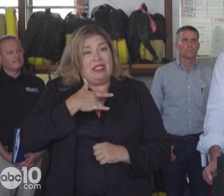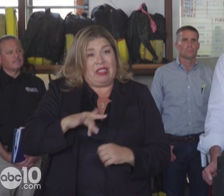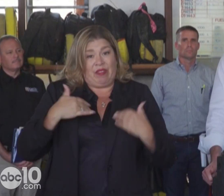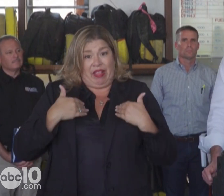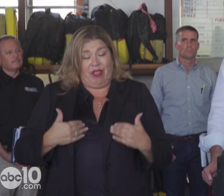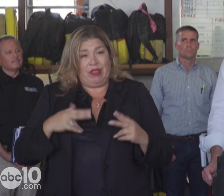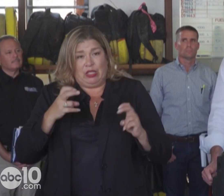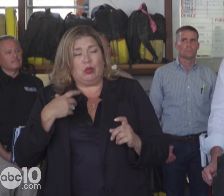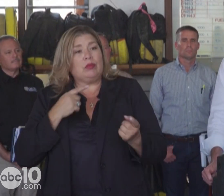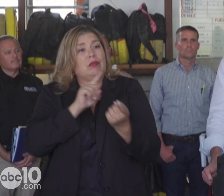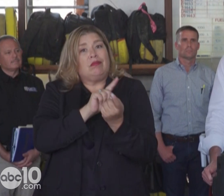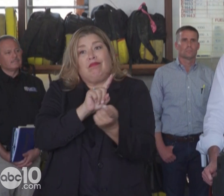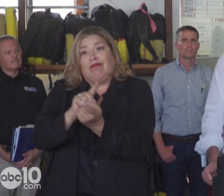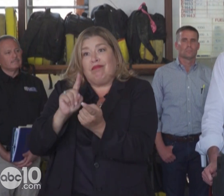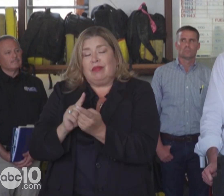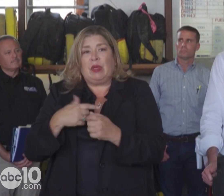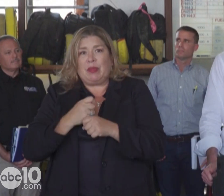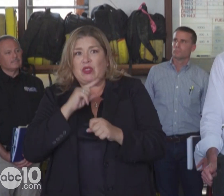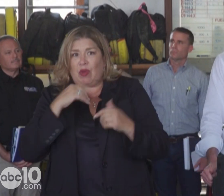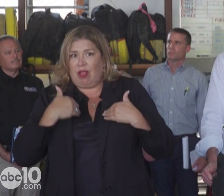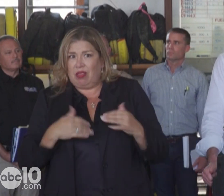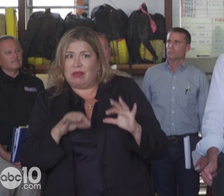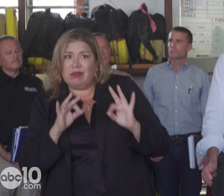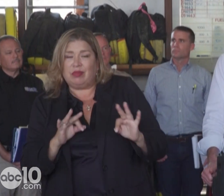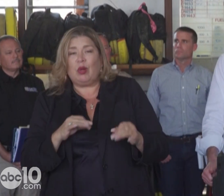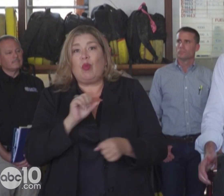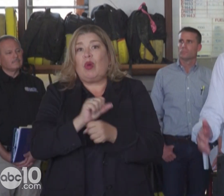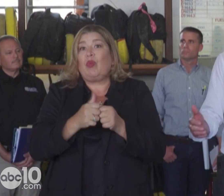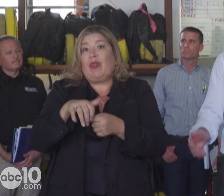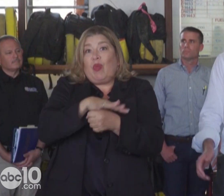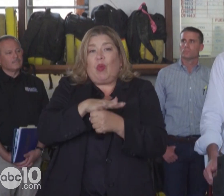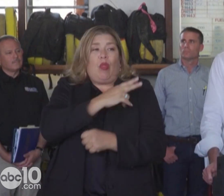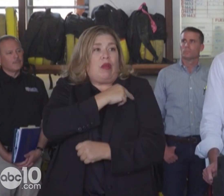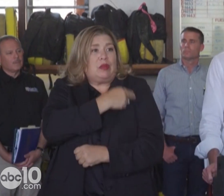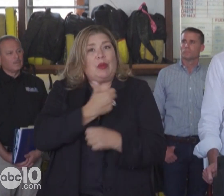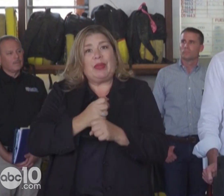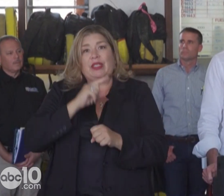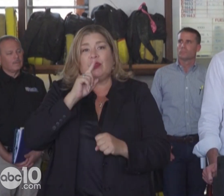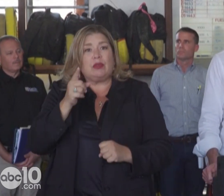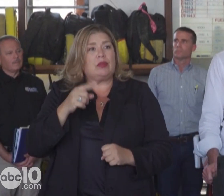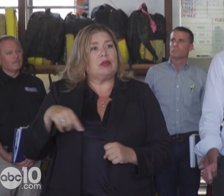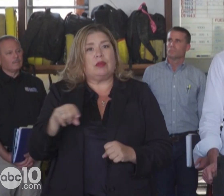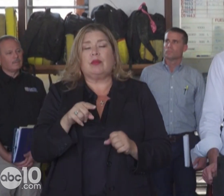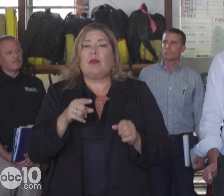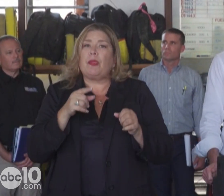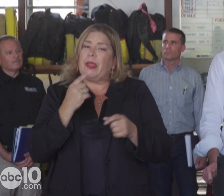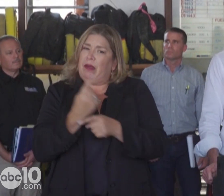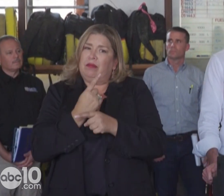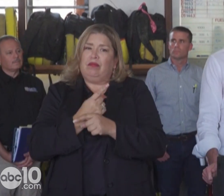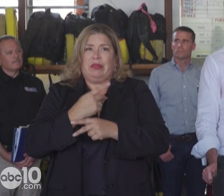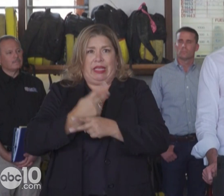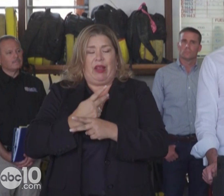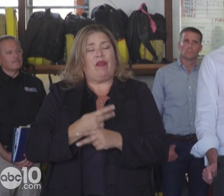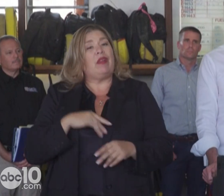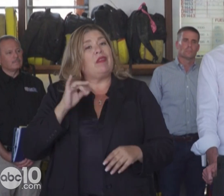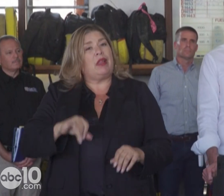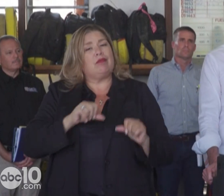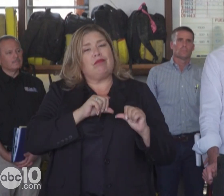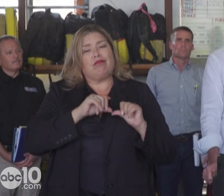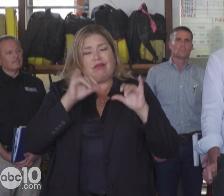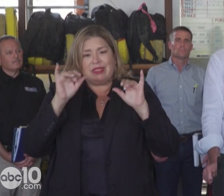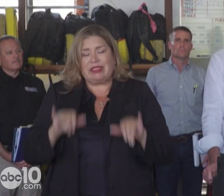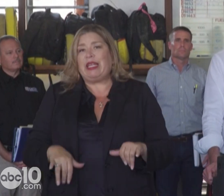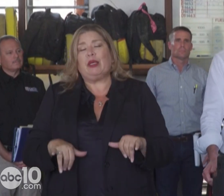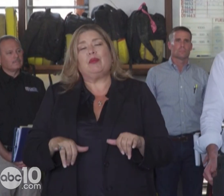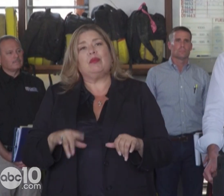to, wellness visits, efforts at the local level, working with the hospitals to make sure people are appropriately taken care of. This remains a